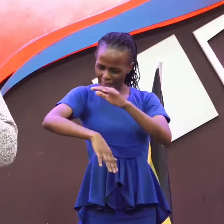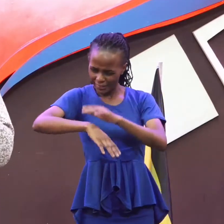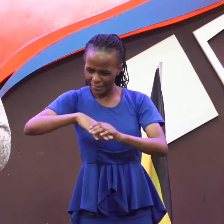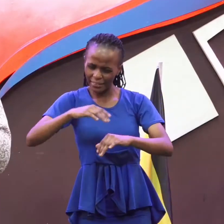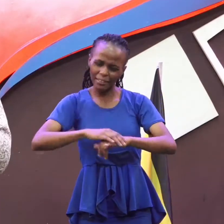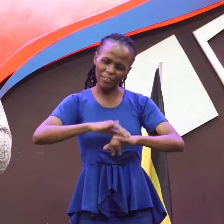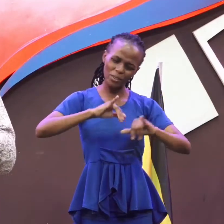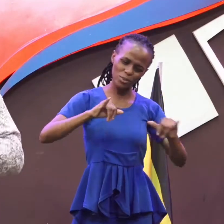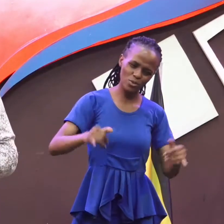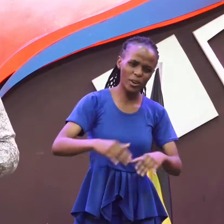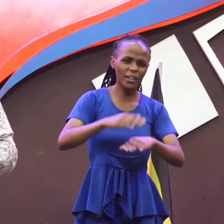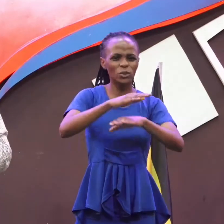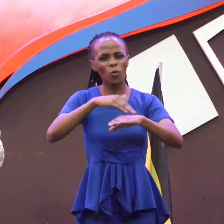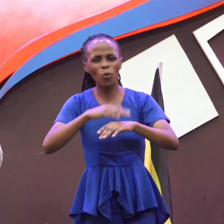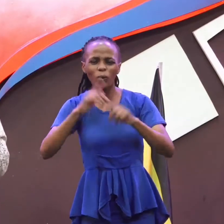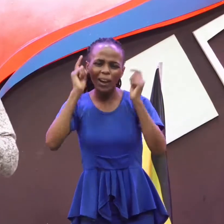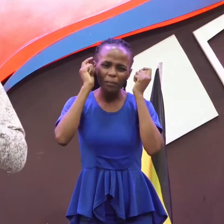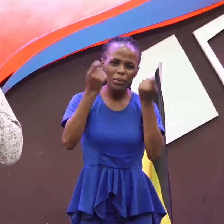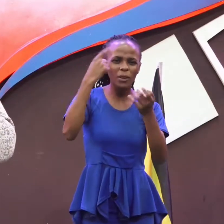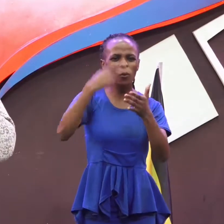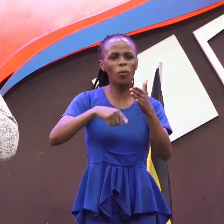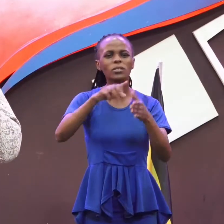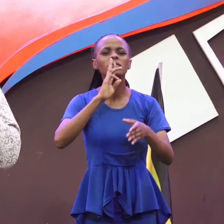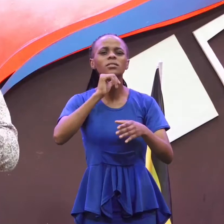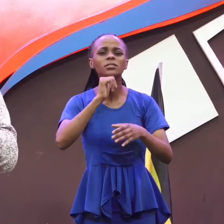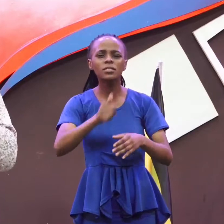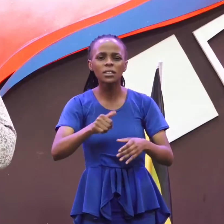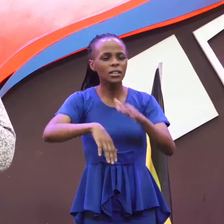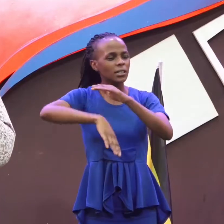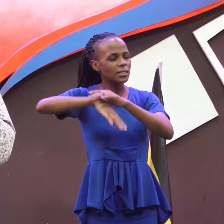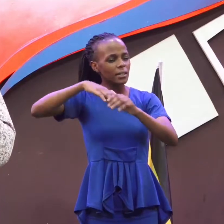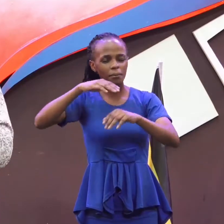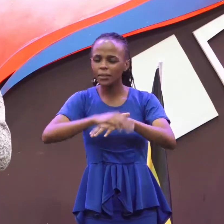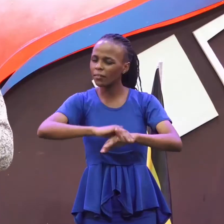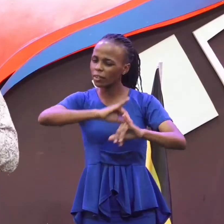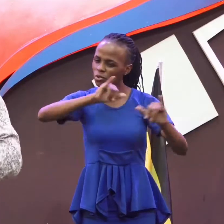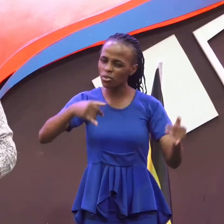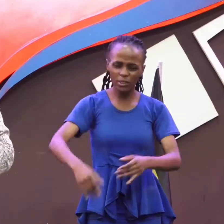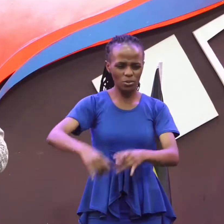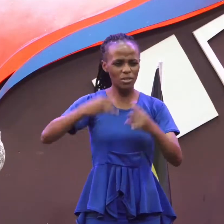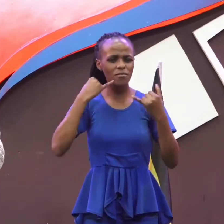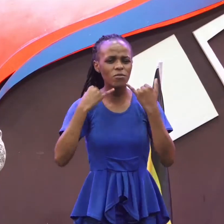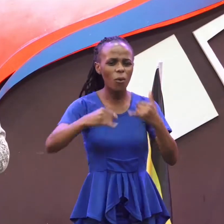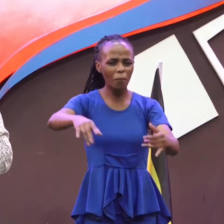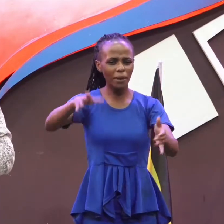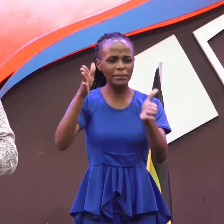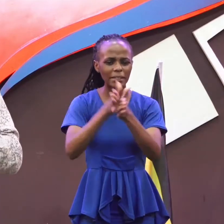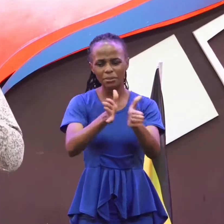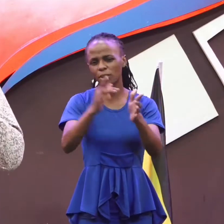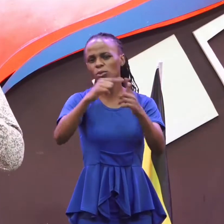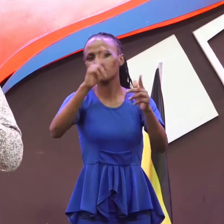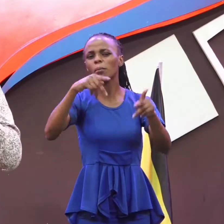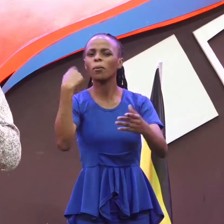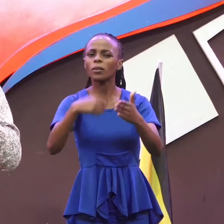Don't try to call yourself who you're not. And don't try to convince many people